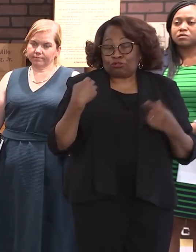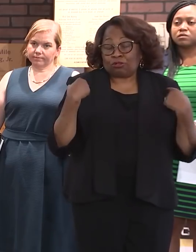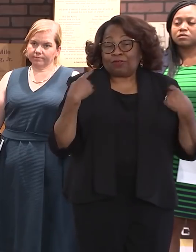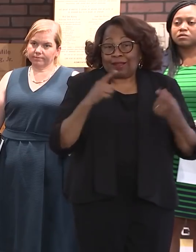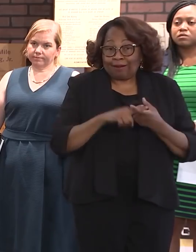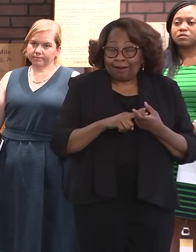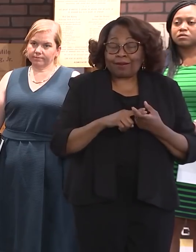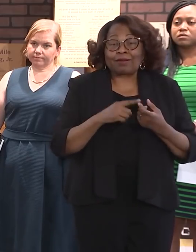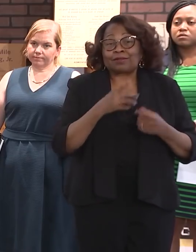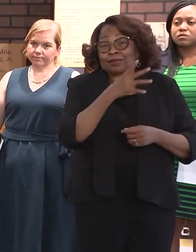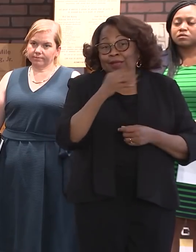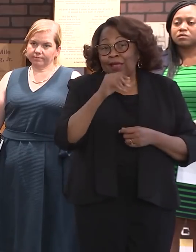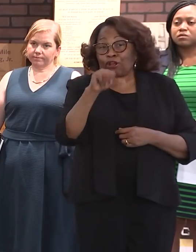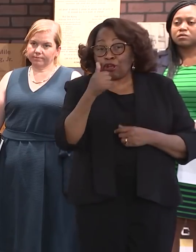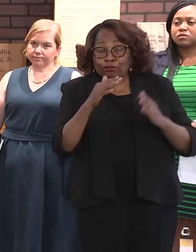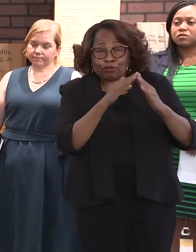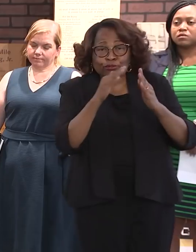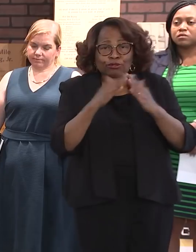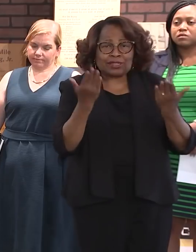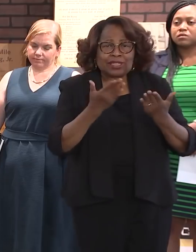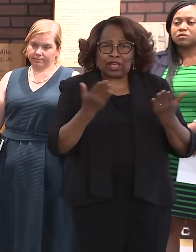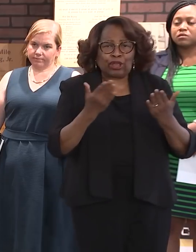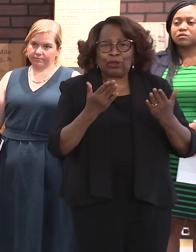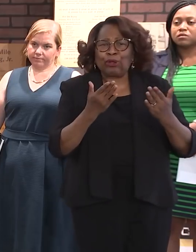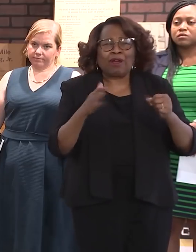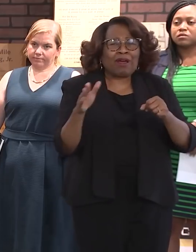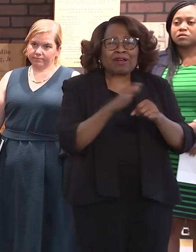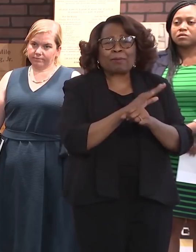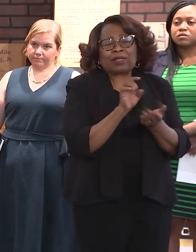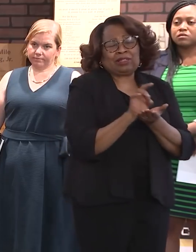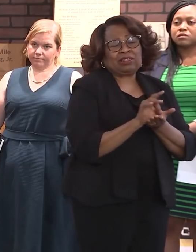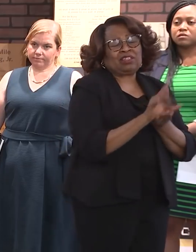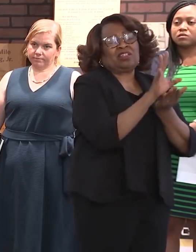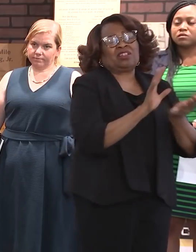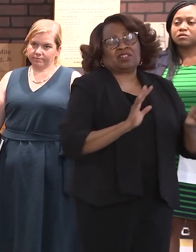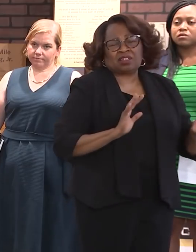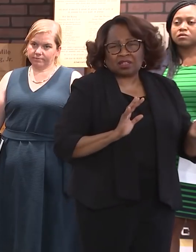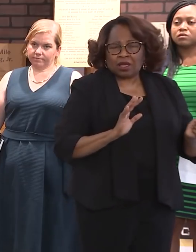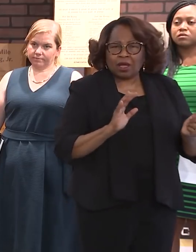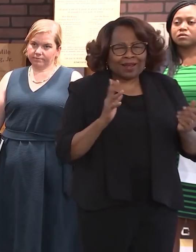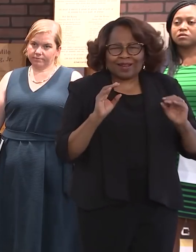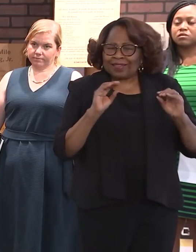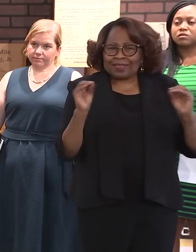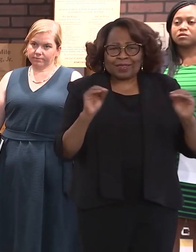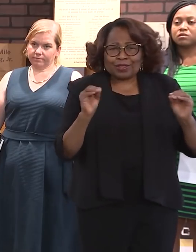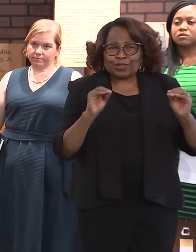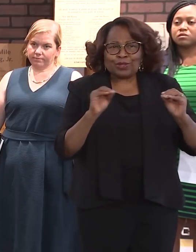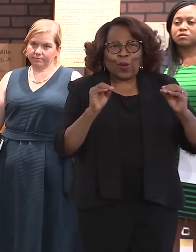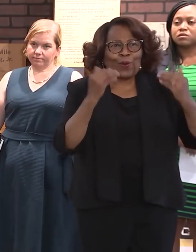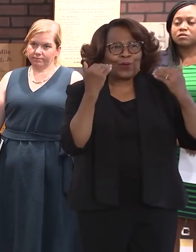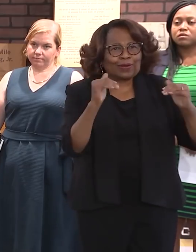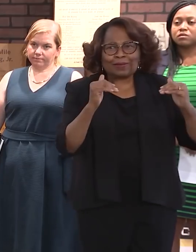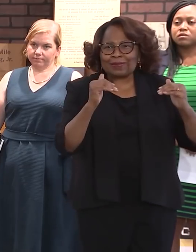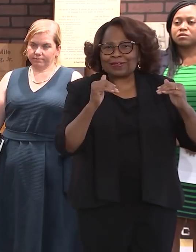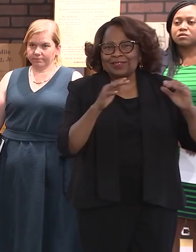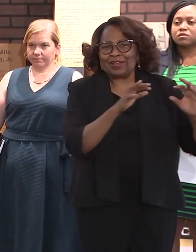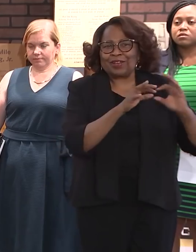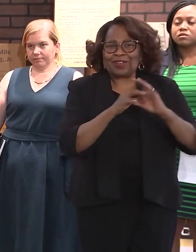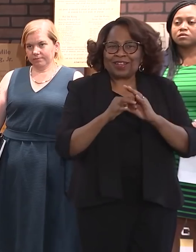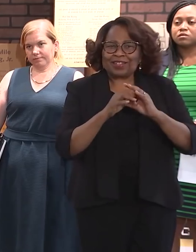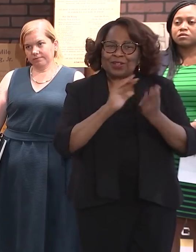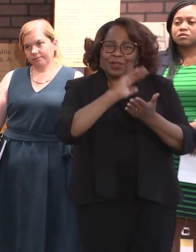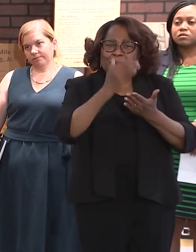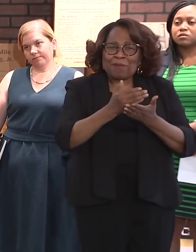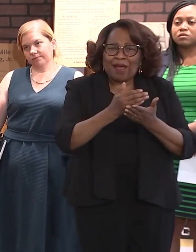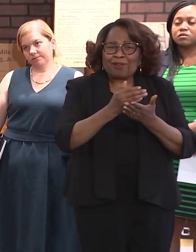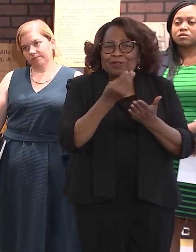other communities here in Chicago are completely disenfranchised. The fact that there's no guardrails around the amount of money